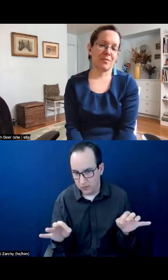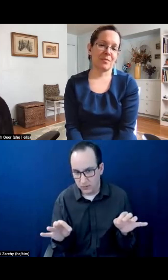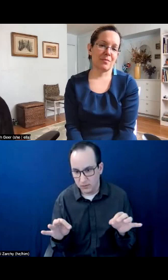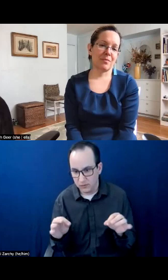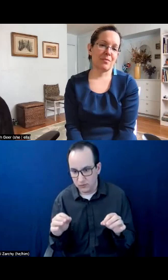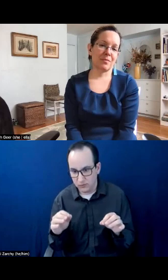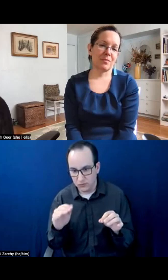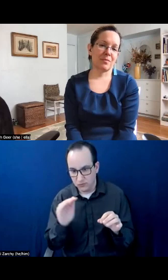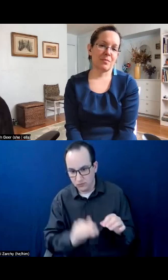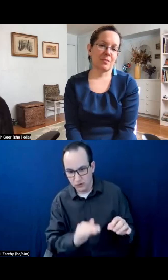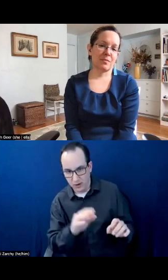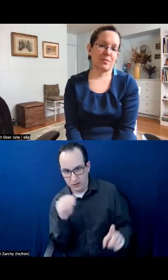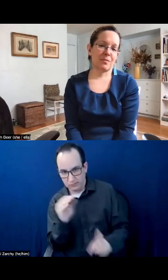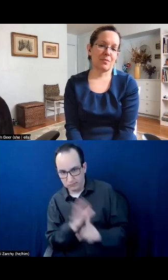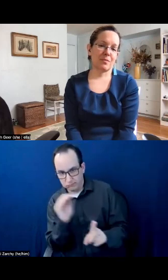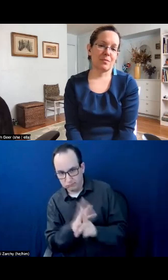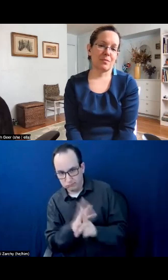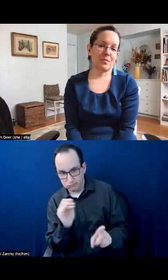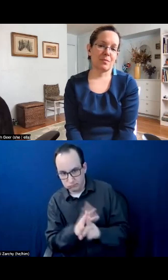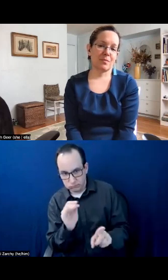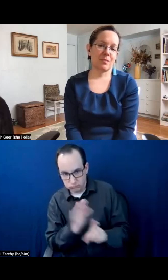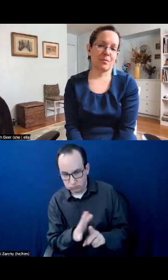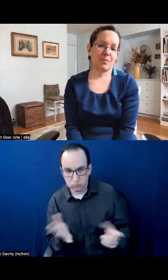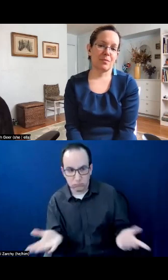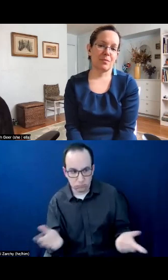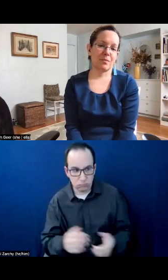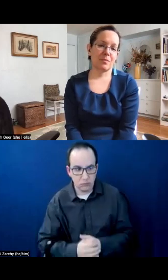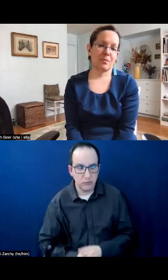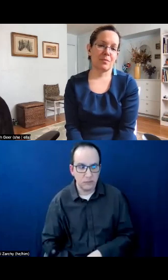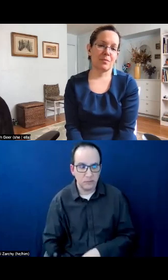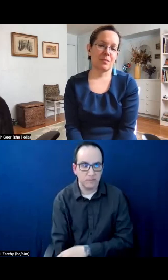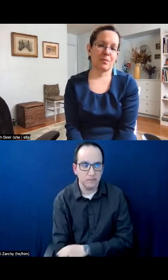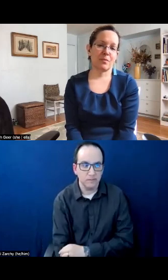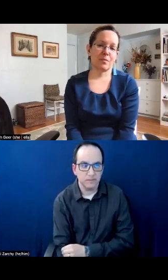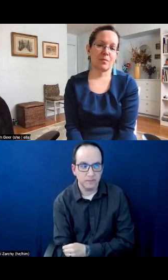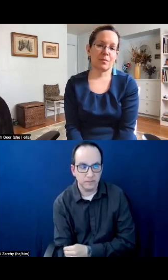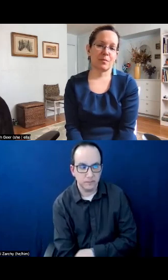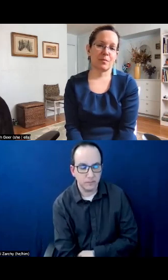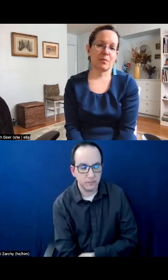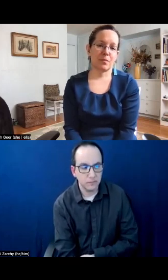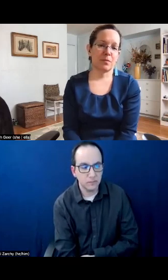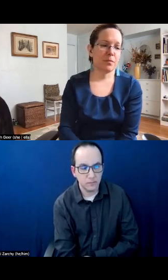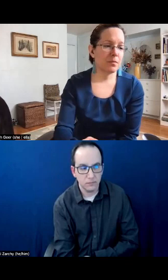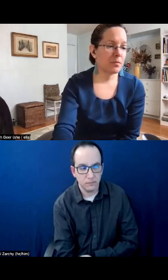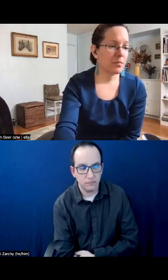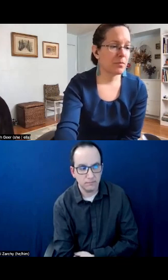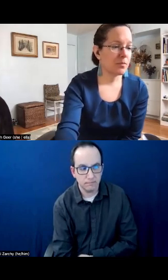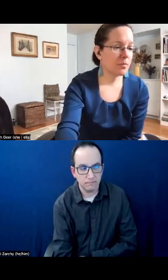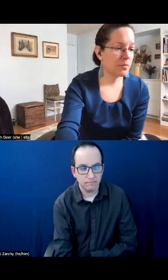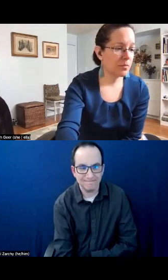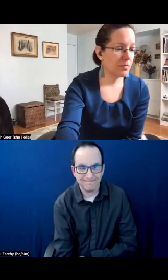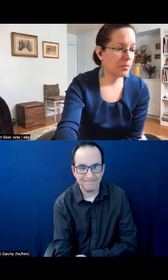about, but it can apply to either language of what this child has been exposed to.